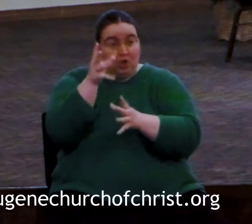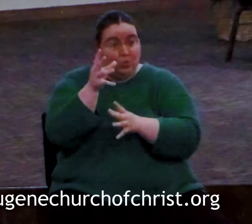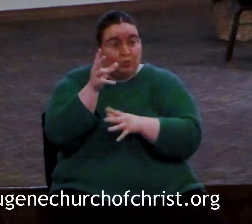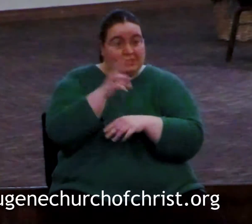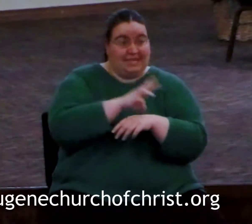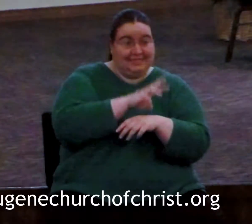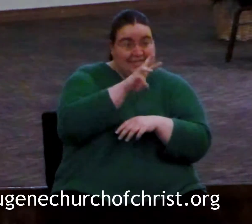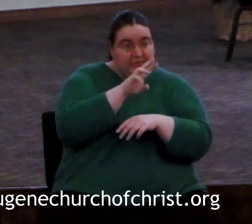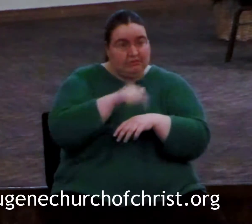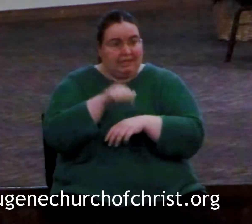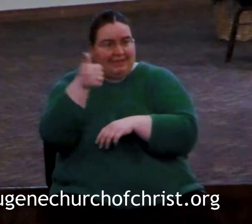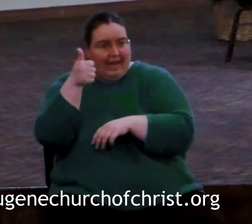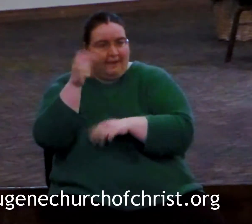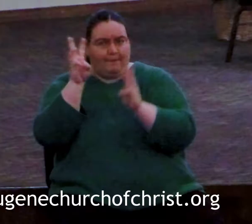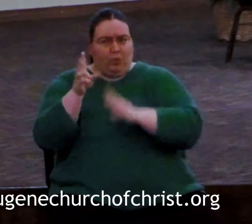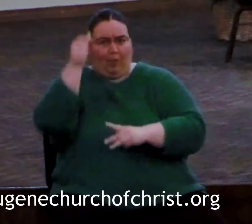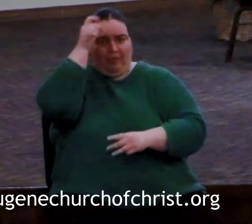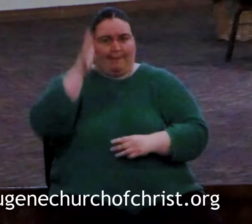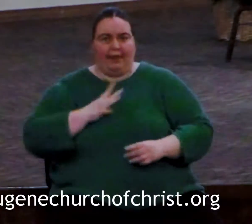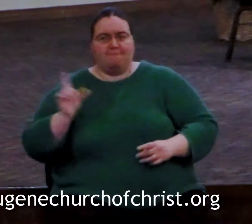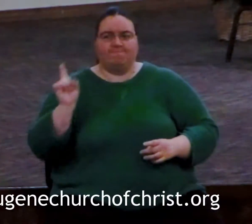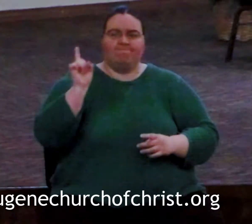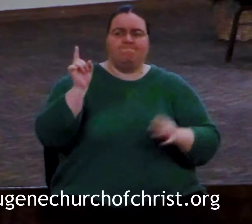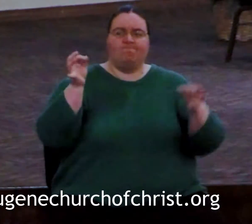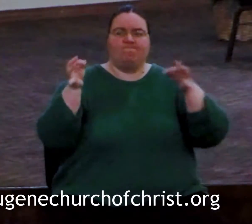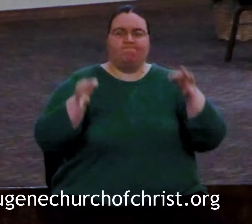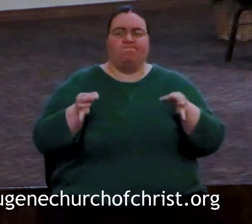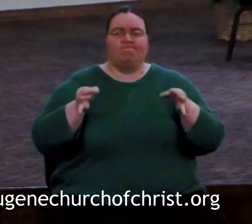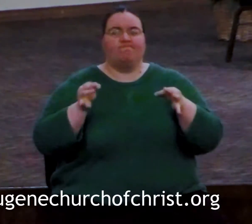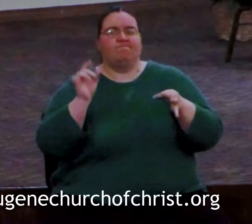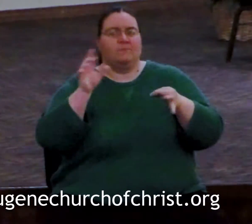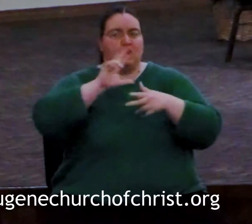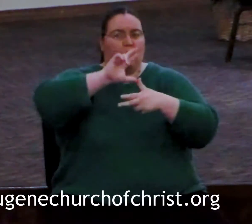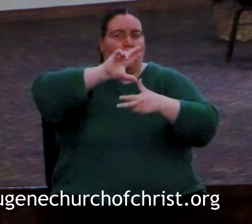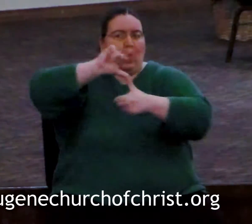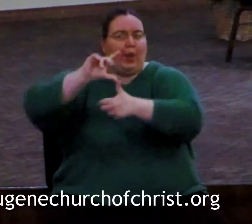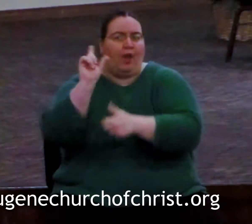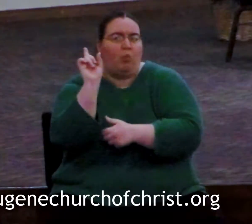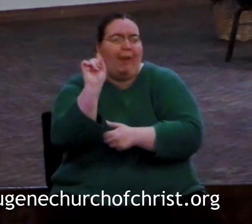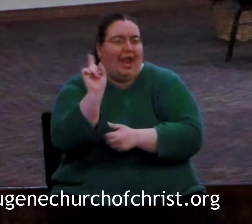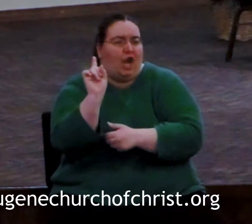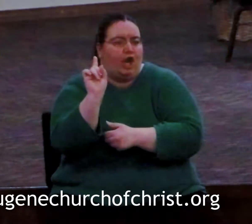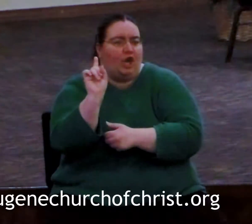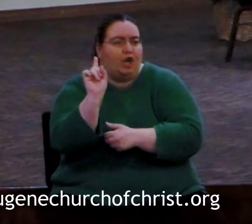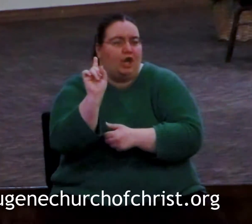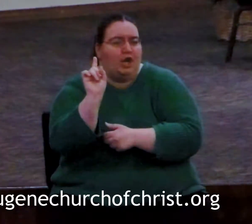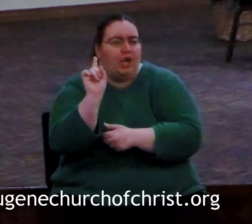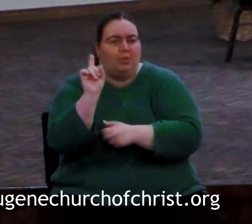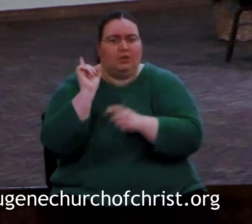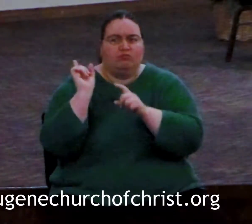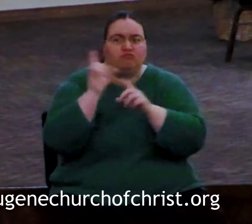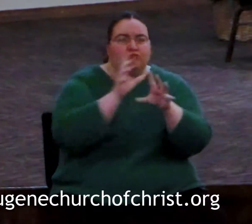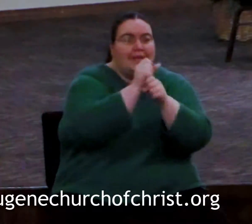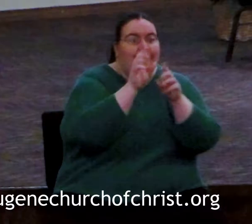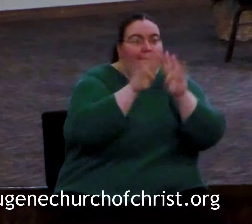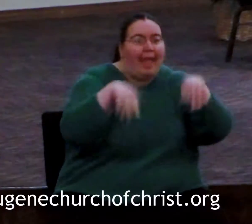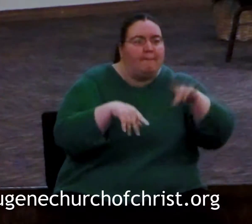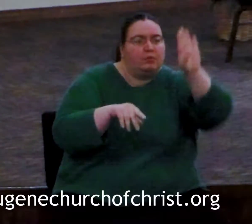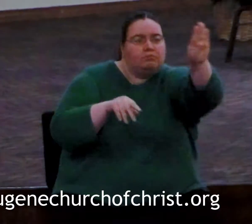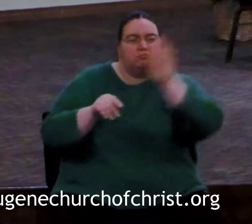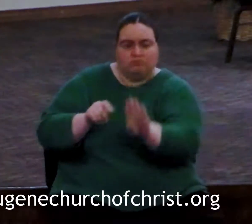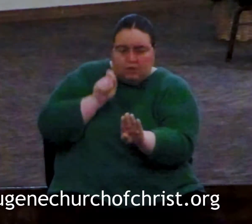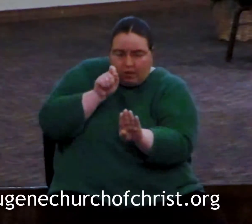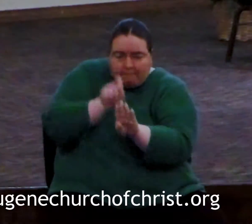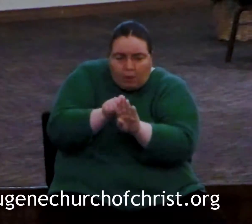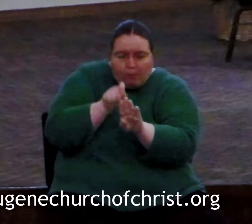the weather guy would come on, and he would tell us the coordinates of the storm that was coming our way. And we would go get our hurricane tracking map, and we would put a